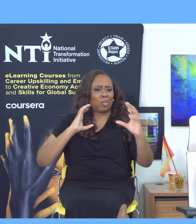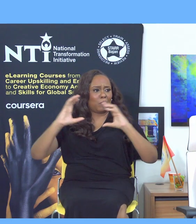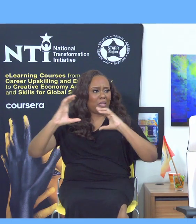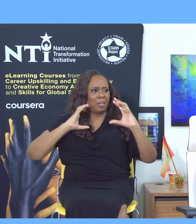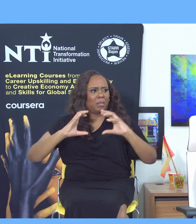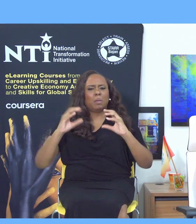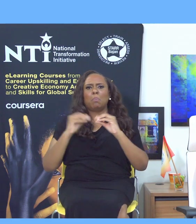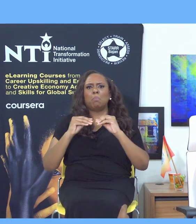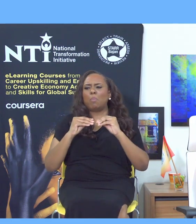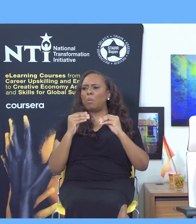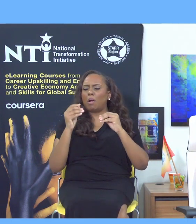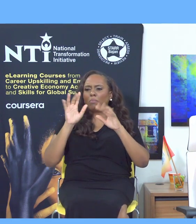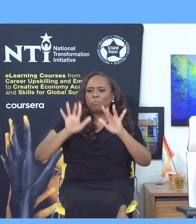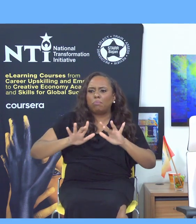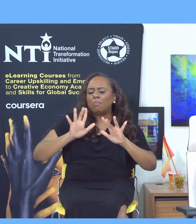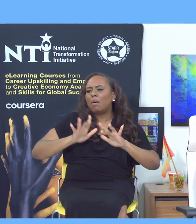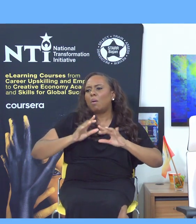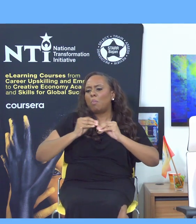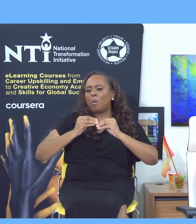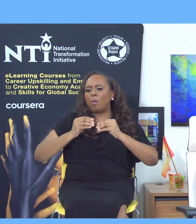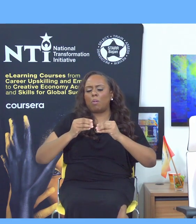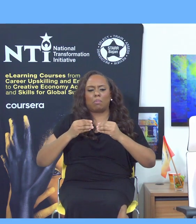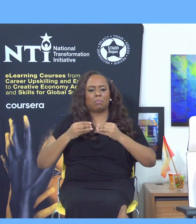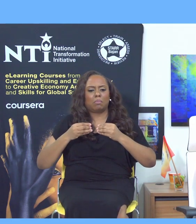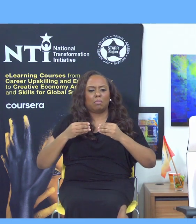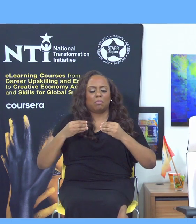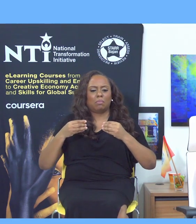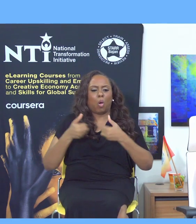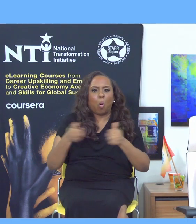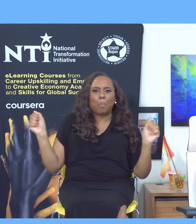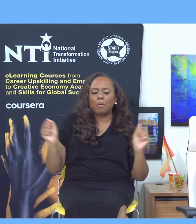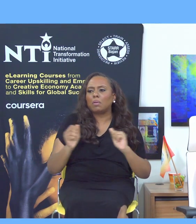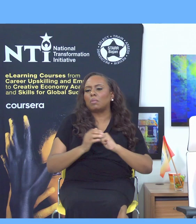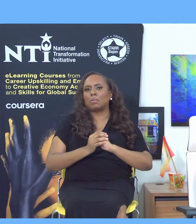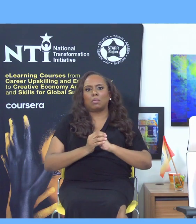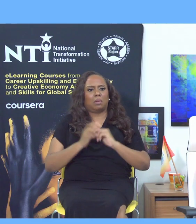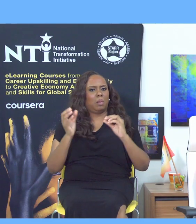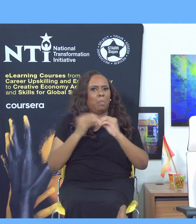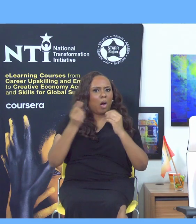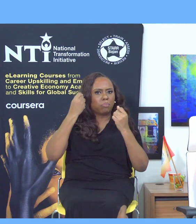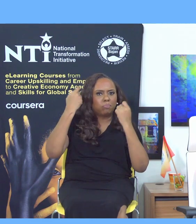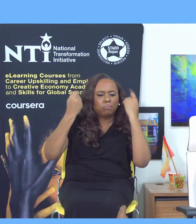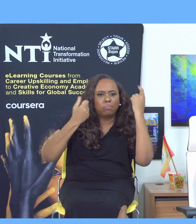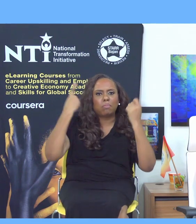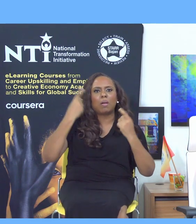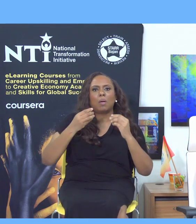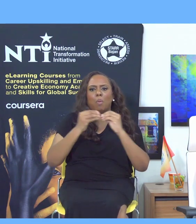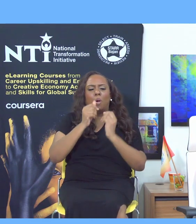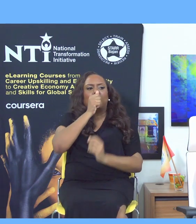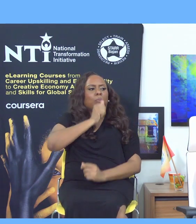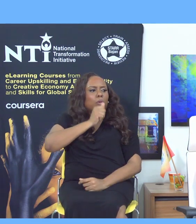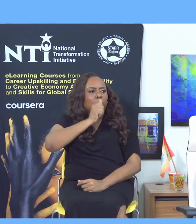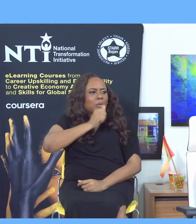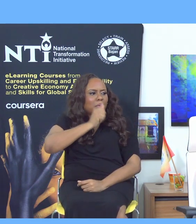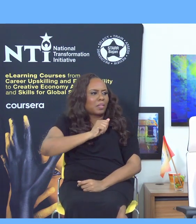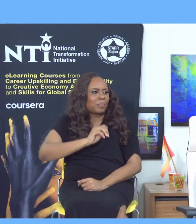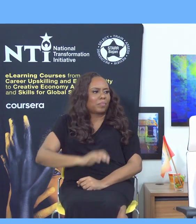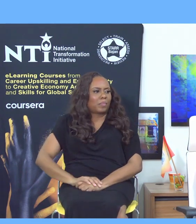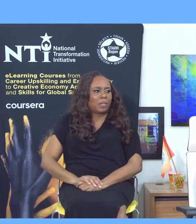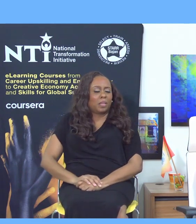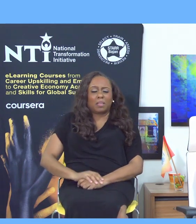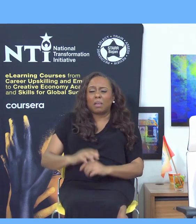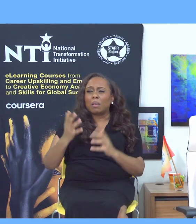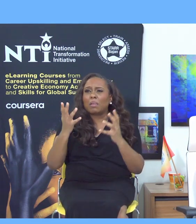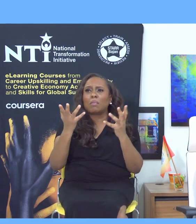Should be more compassionate, opening, and more receiving and more patient. It takes a lot of patience between these